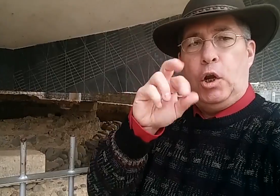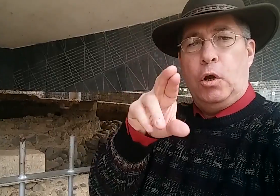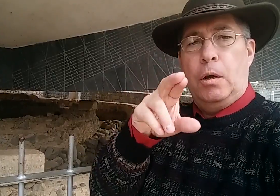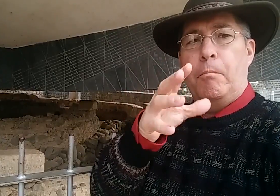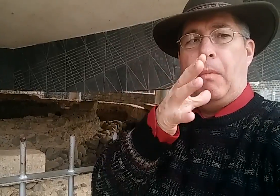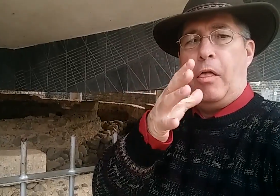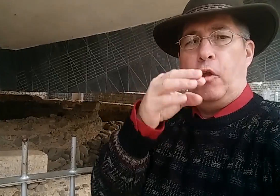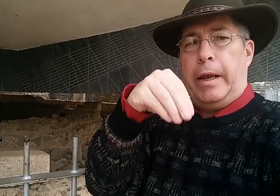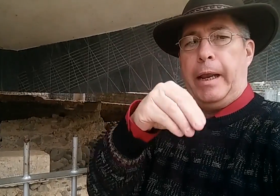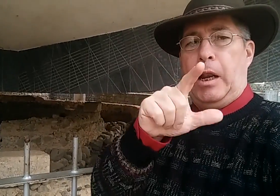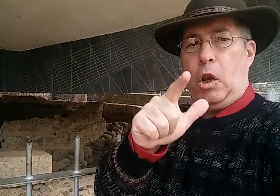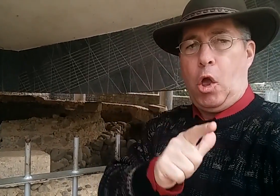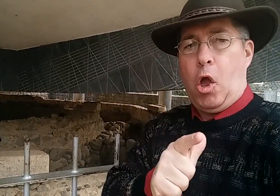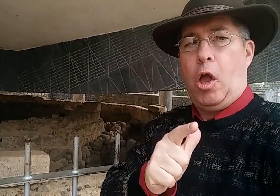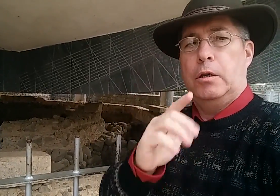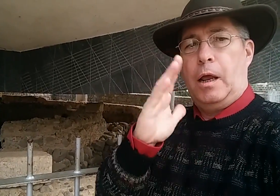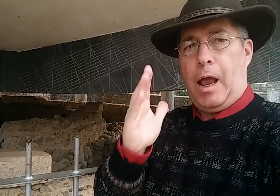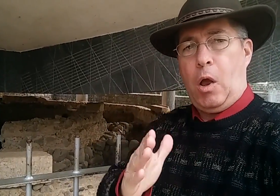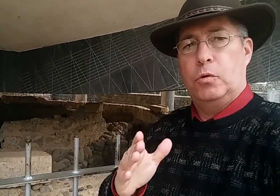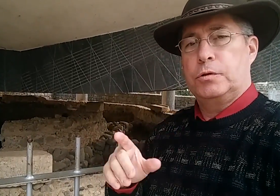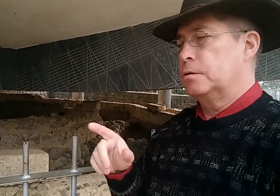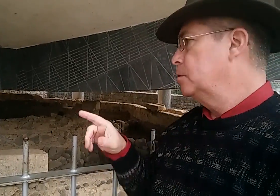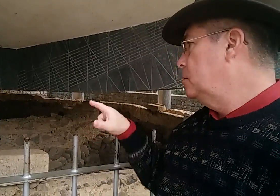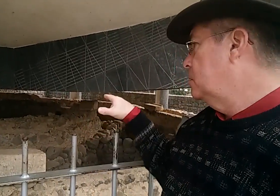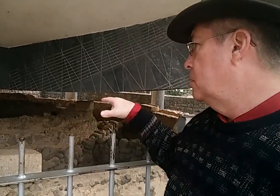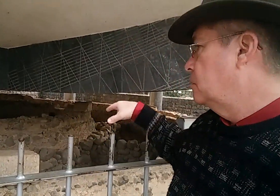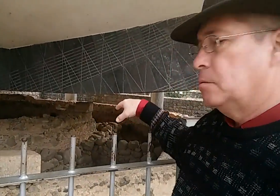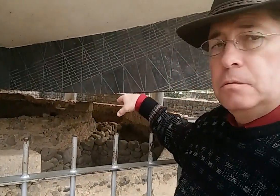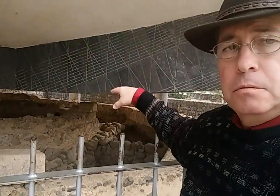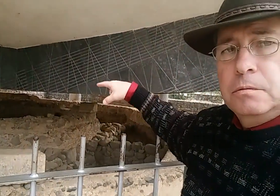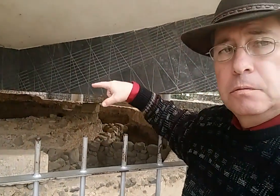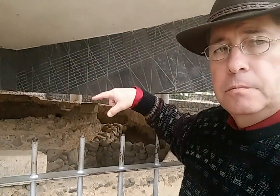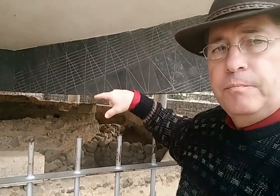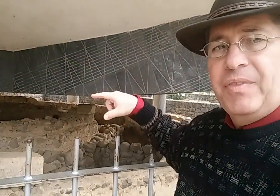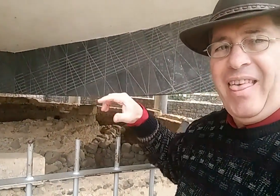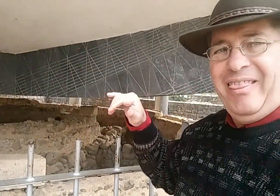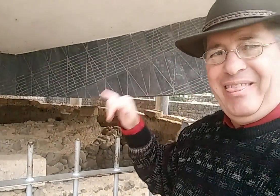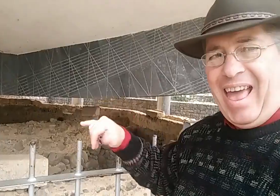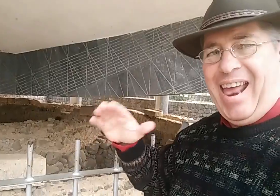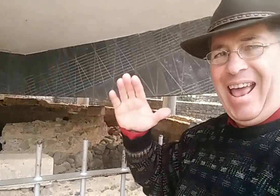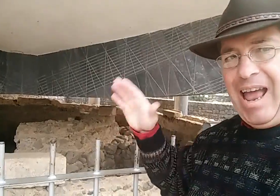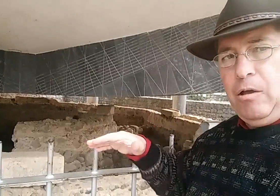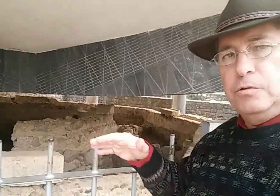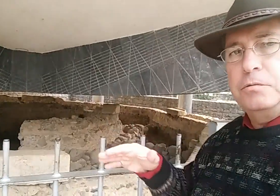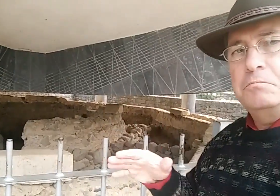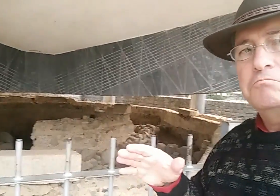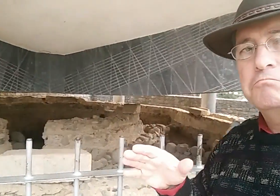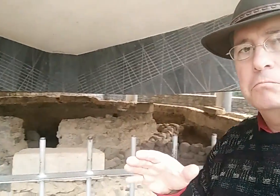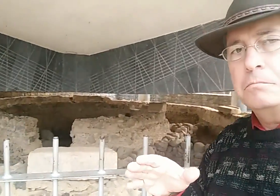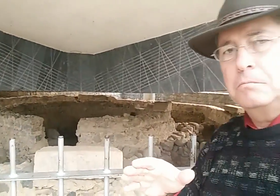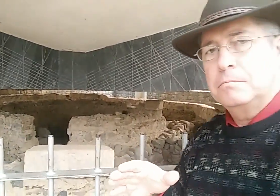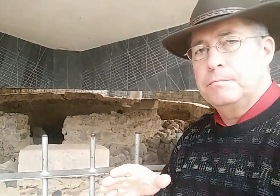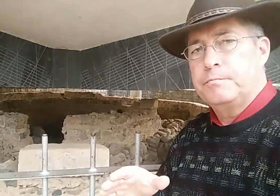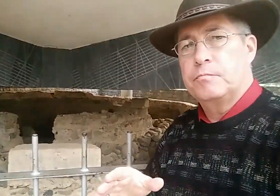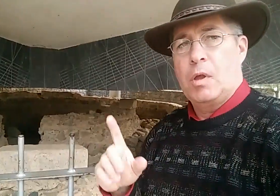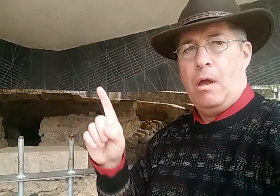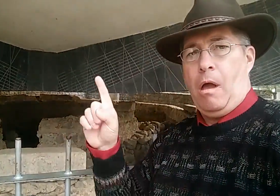supposed to be the house of Peter's mother-in-law. You can see the size of the house that would be